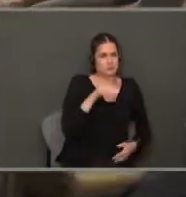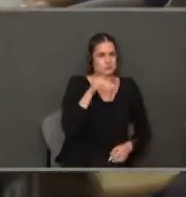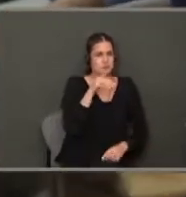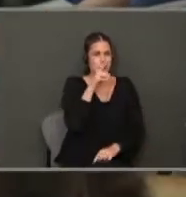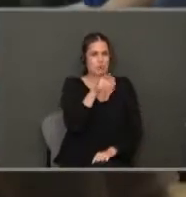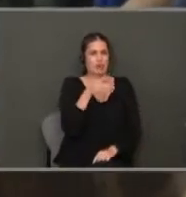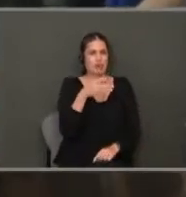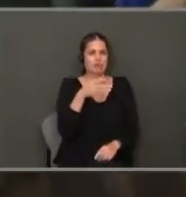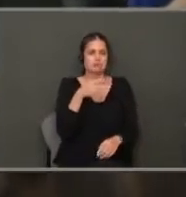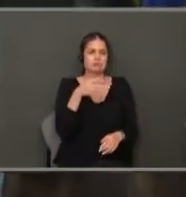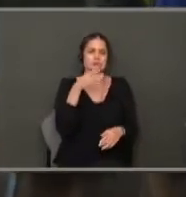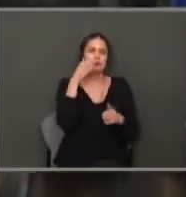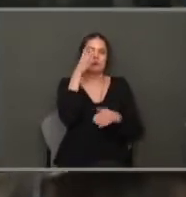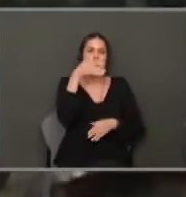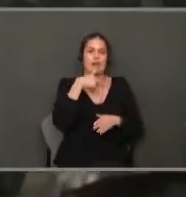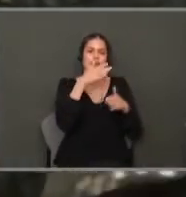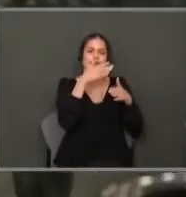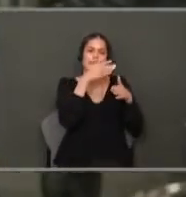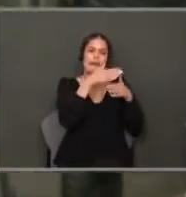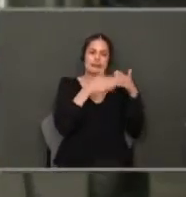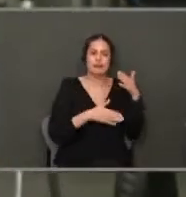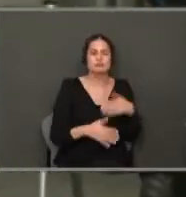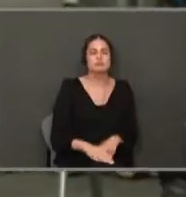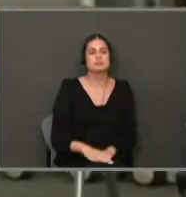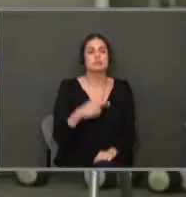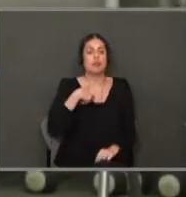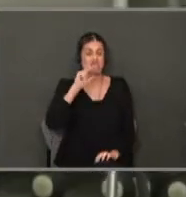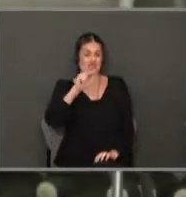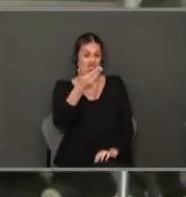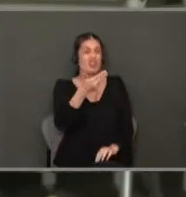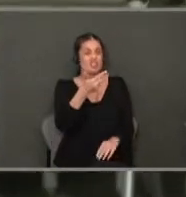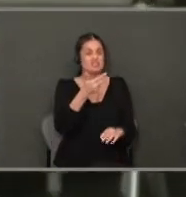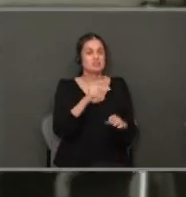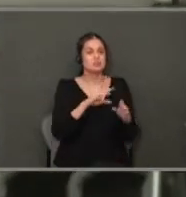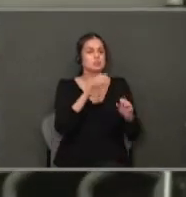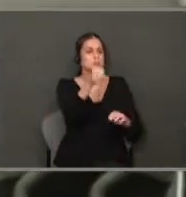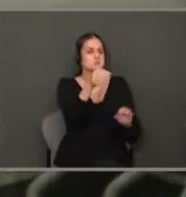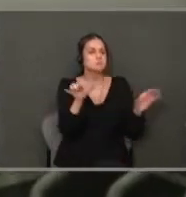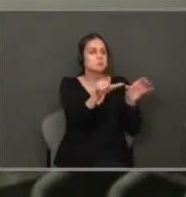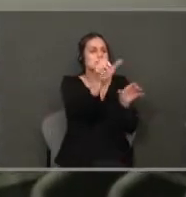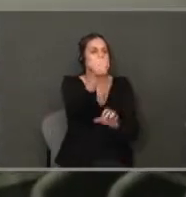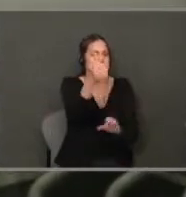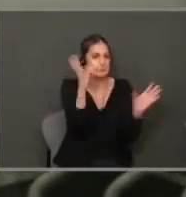This is our third town hall of the week, and we're doing 10 of these throughout the city.